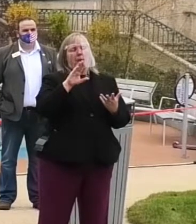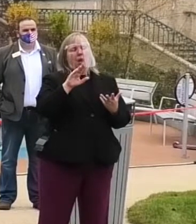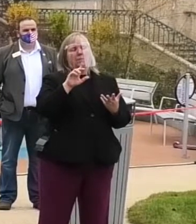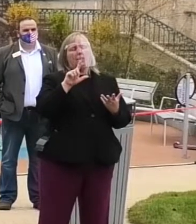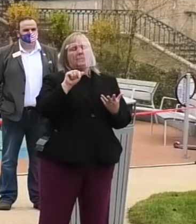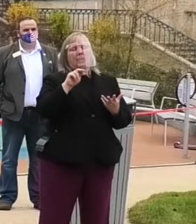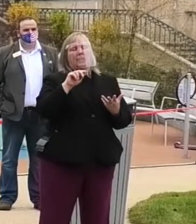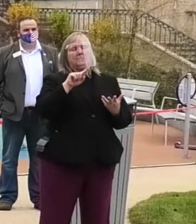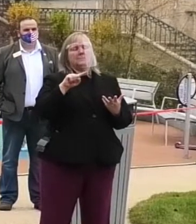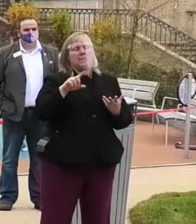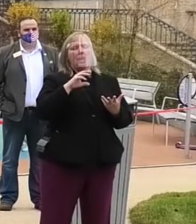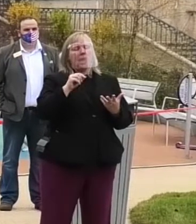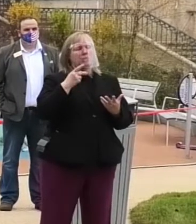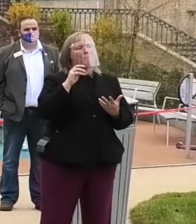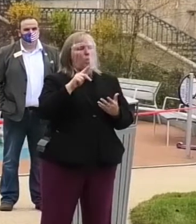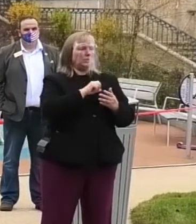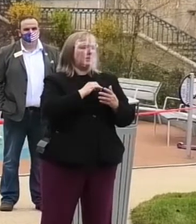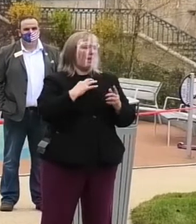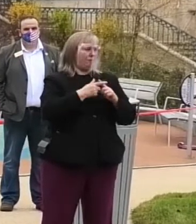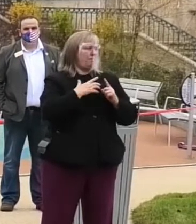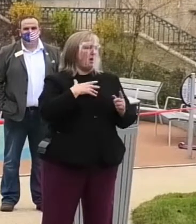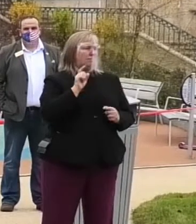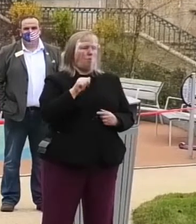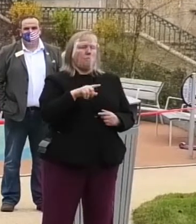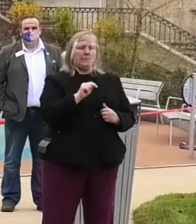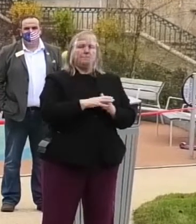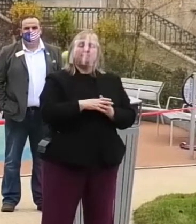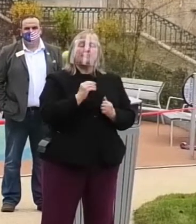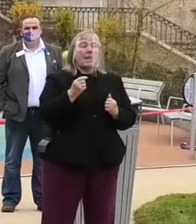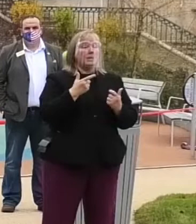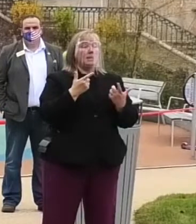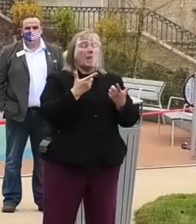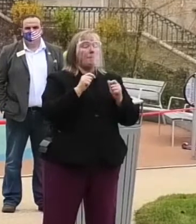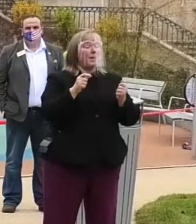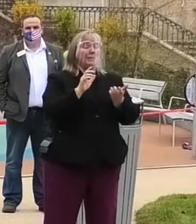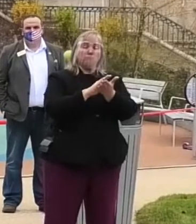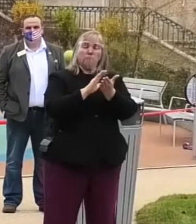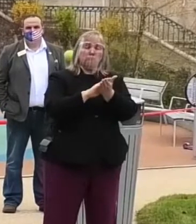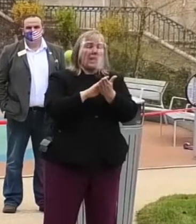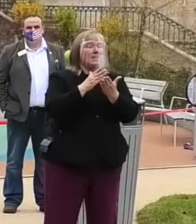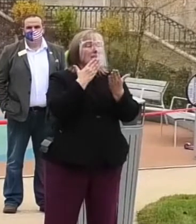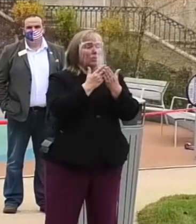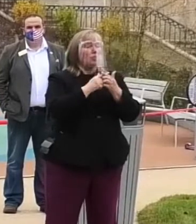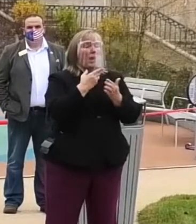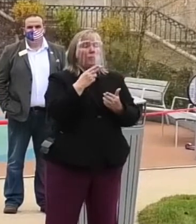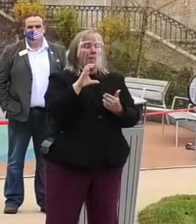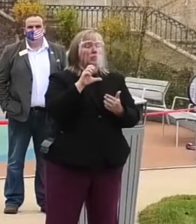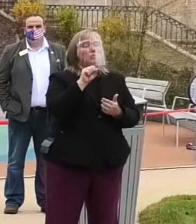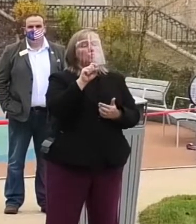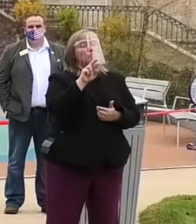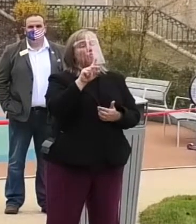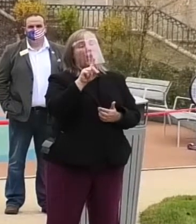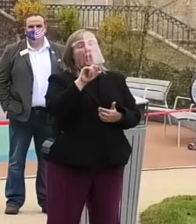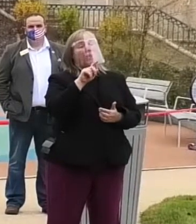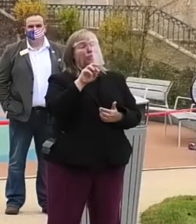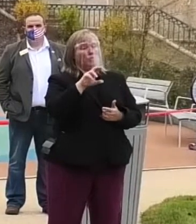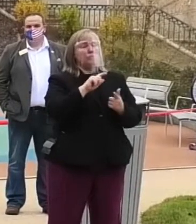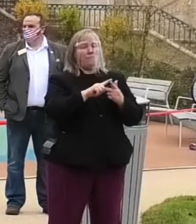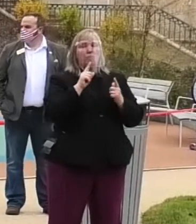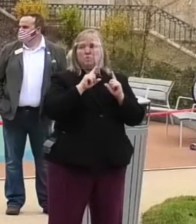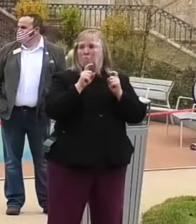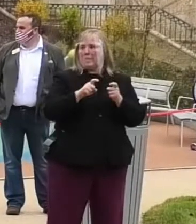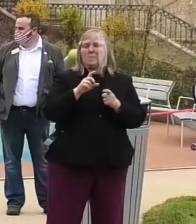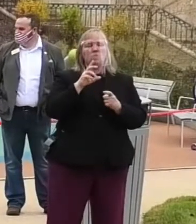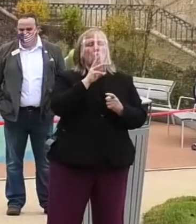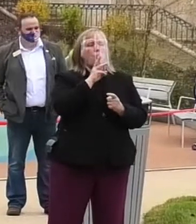staff from my department. And a big shout out and thank you to the Howard County Striders for donating the water fountain, which is right